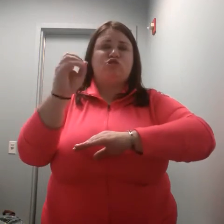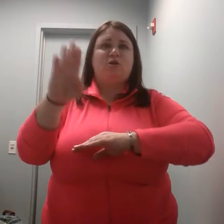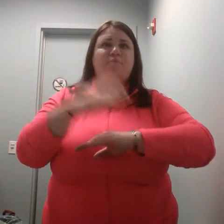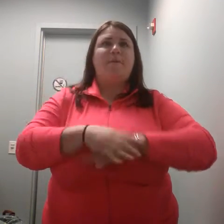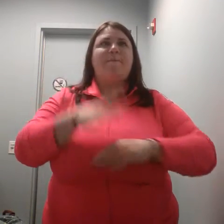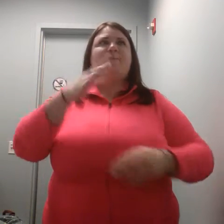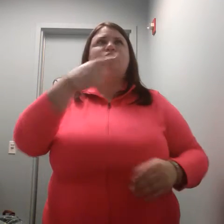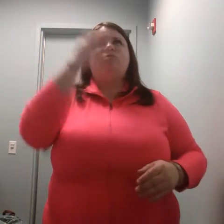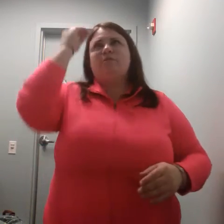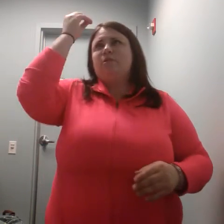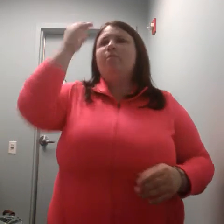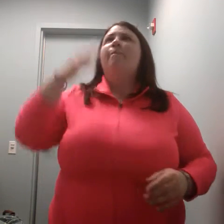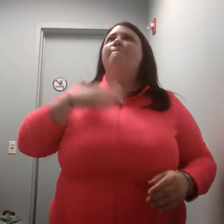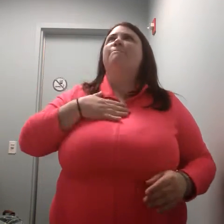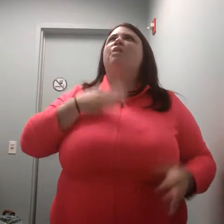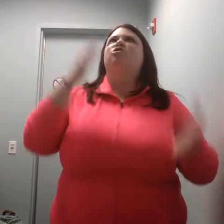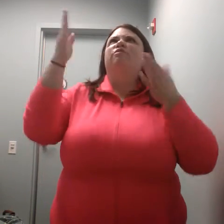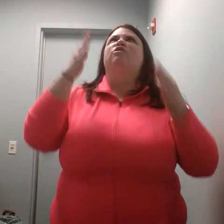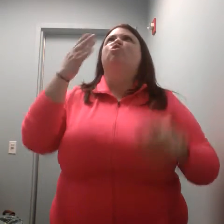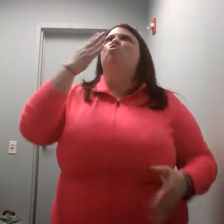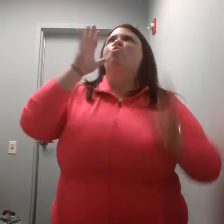good, I need to raise prices because of the high demand.